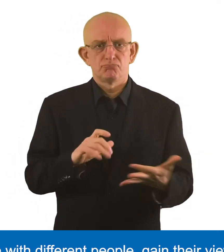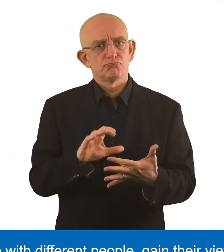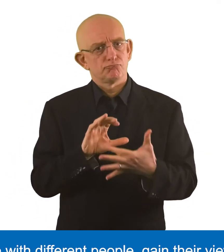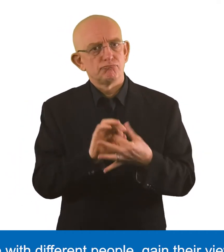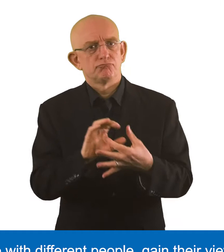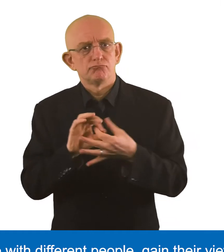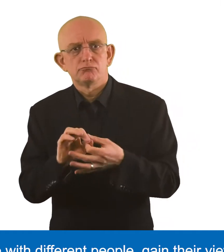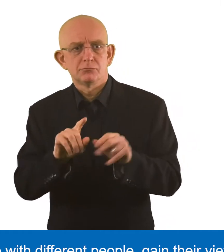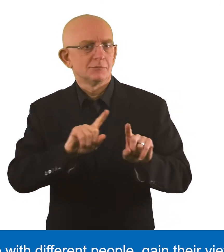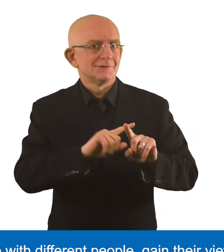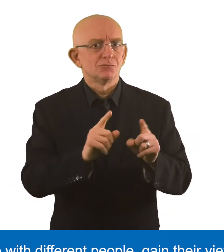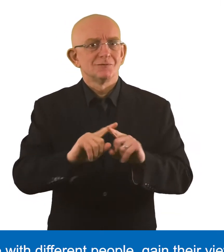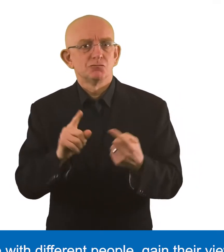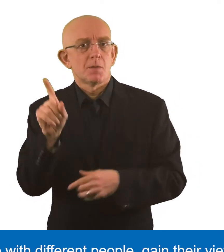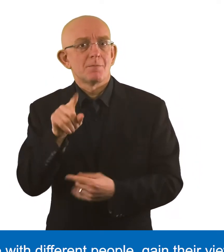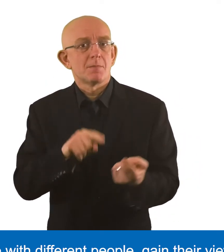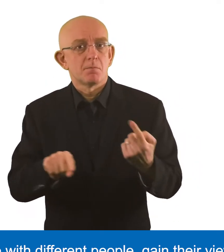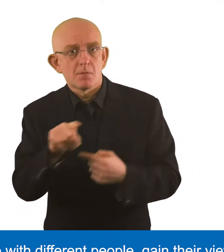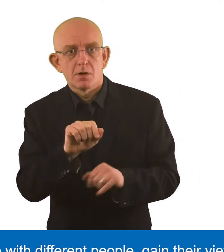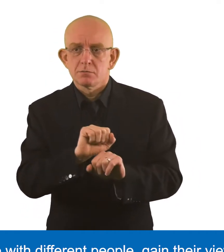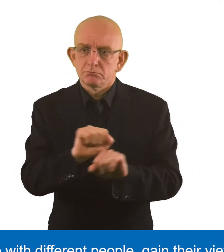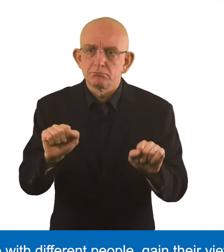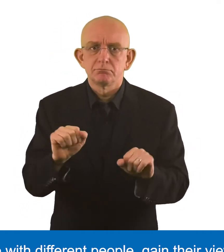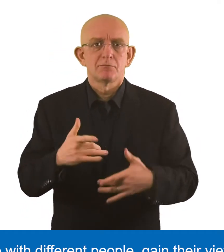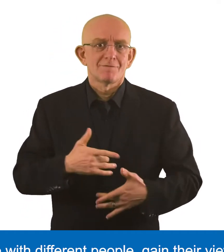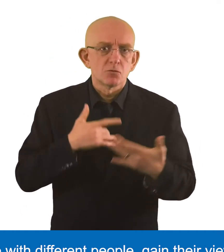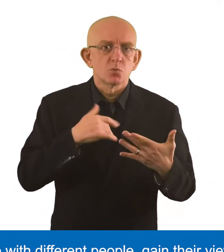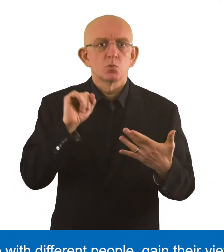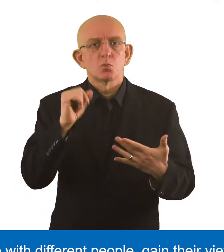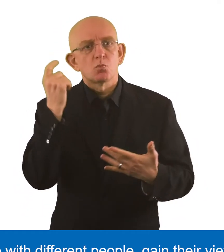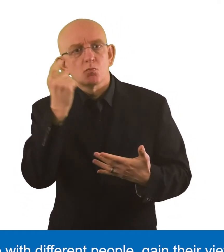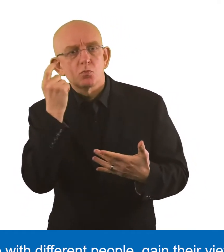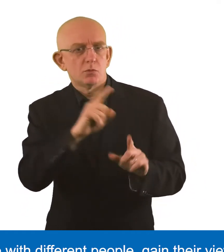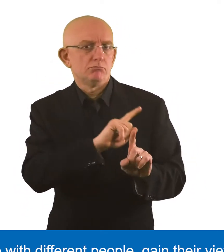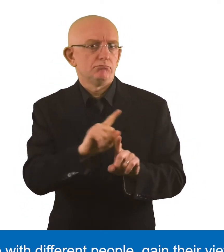confidently engage with different people, gain their views and opinions.